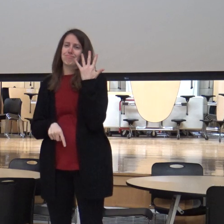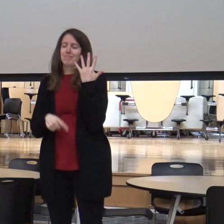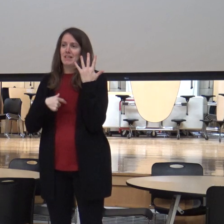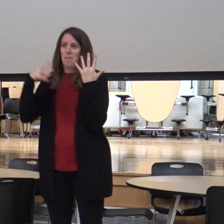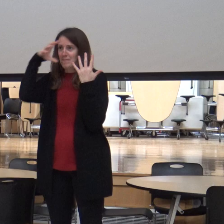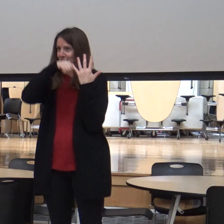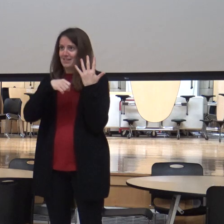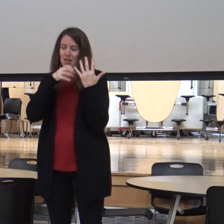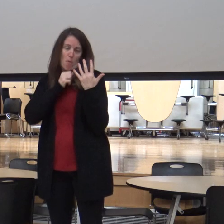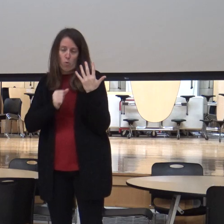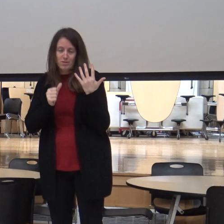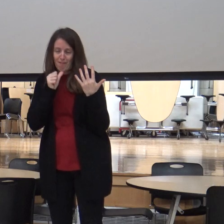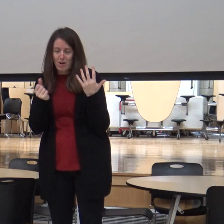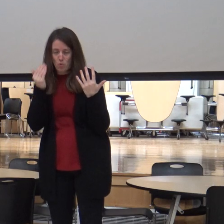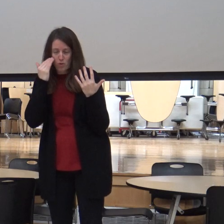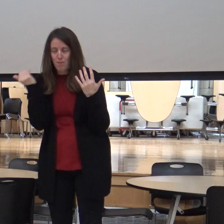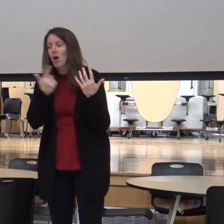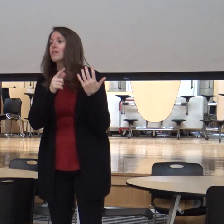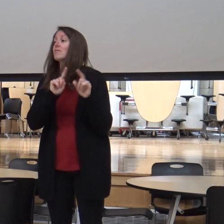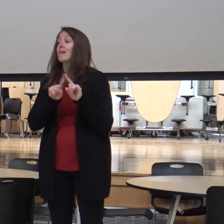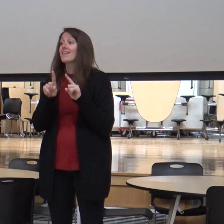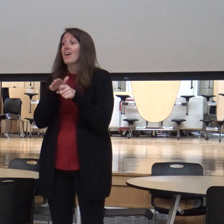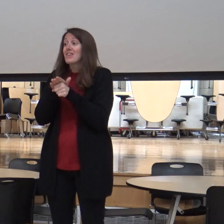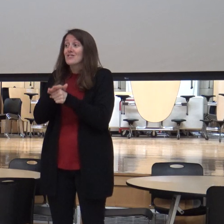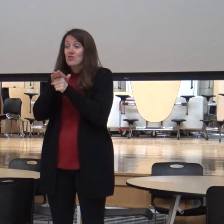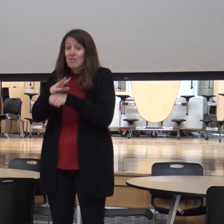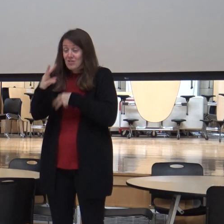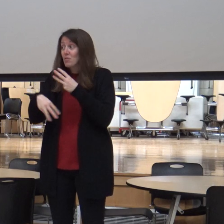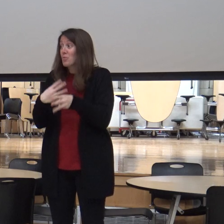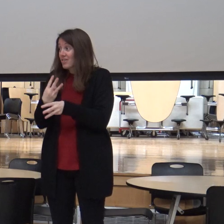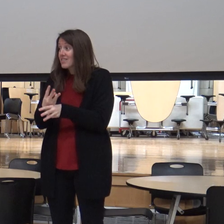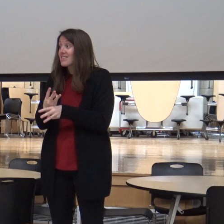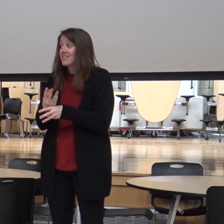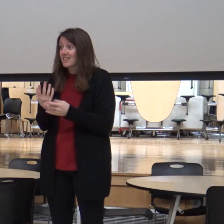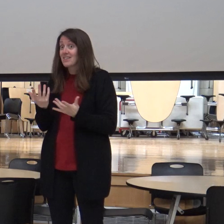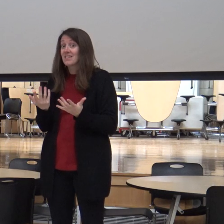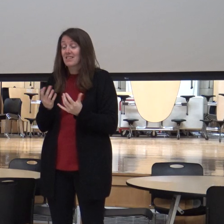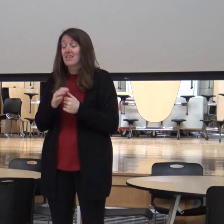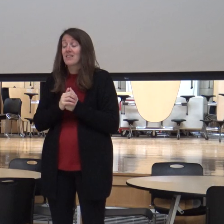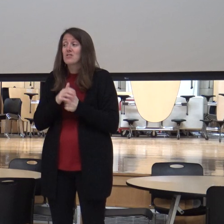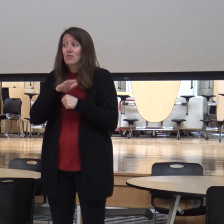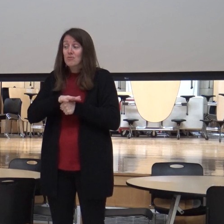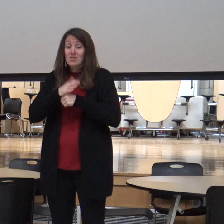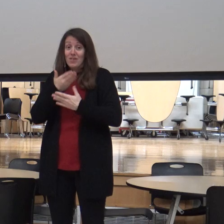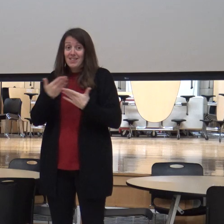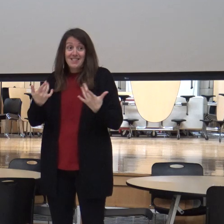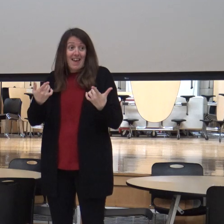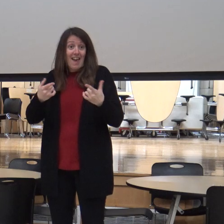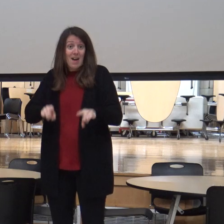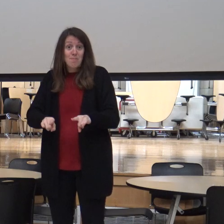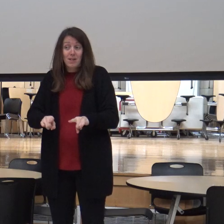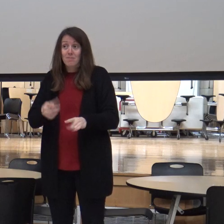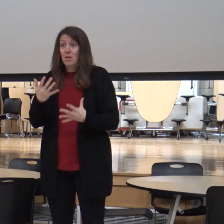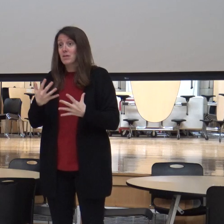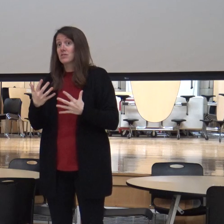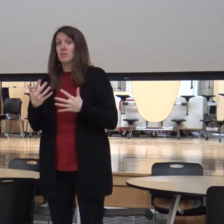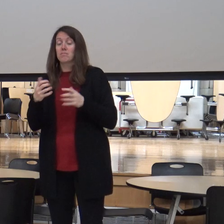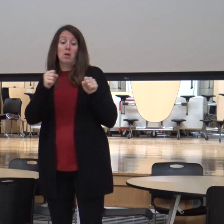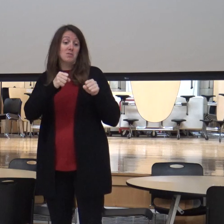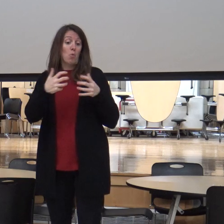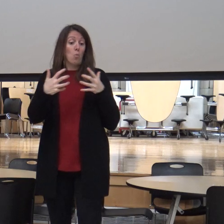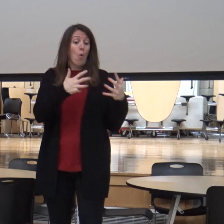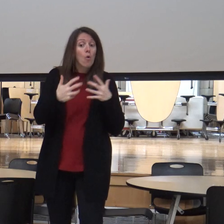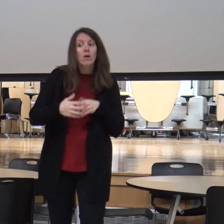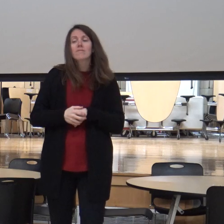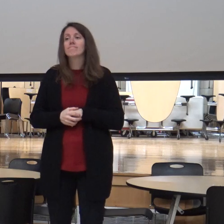know. The stress of the world, when stressful things happen, whether it's possible war, whether it's COVID,